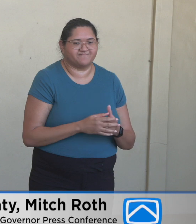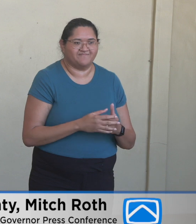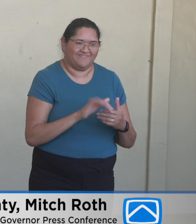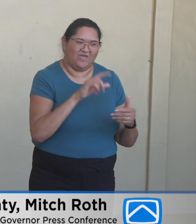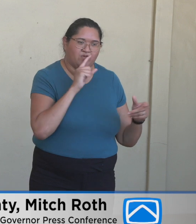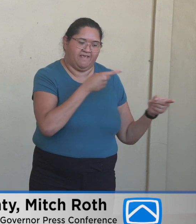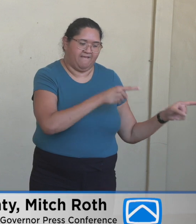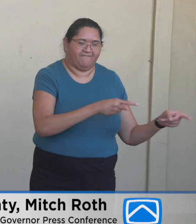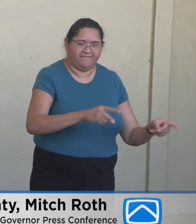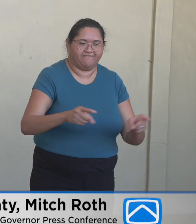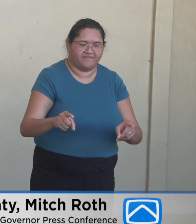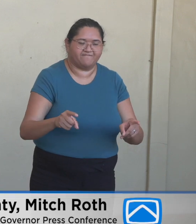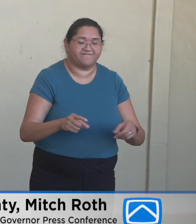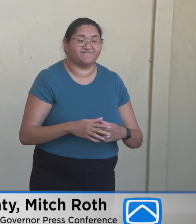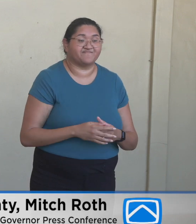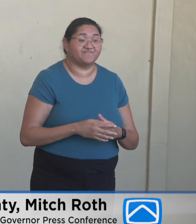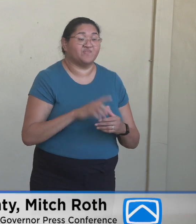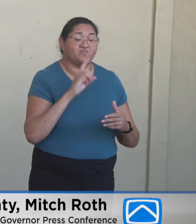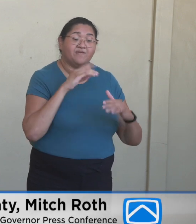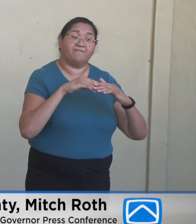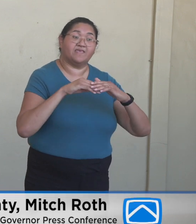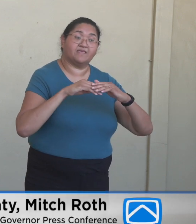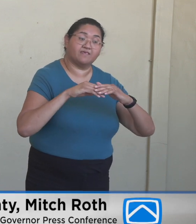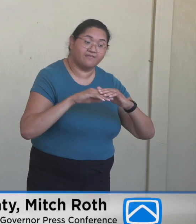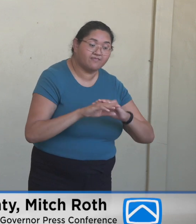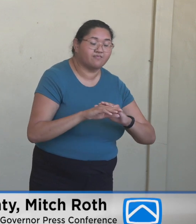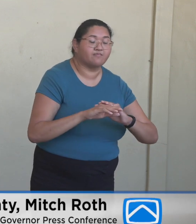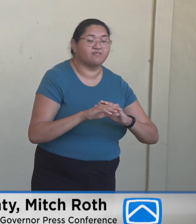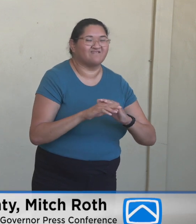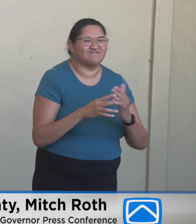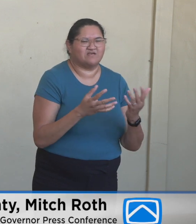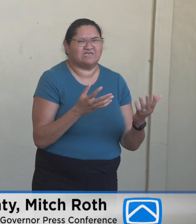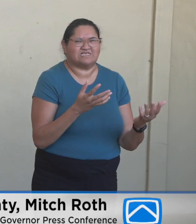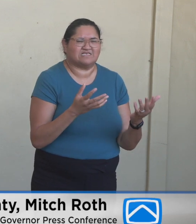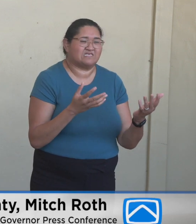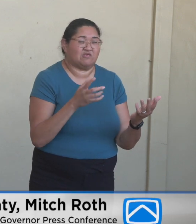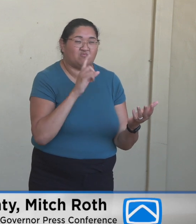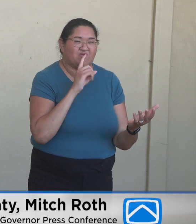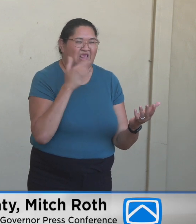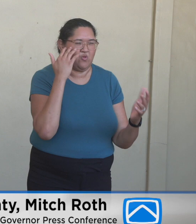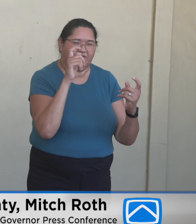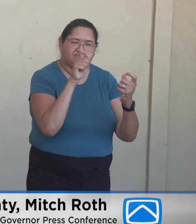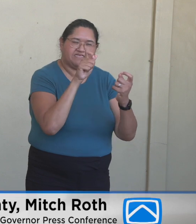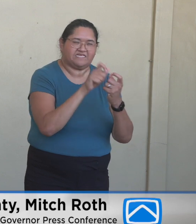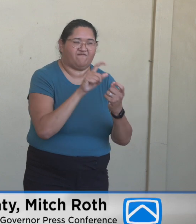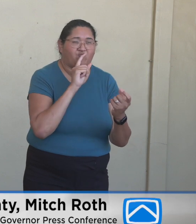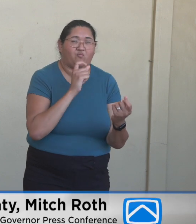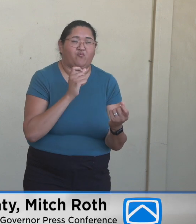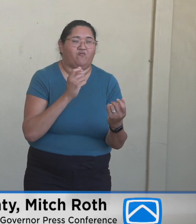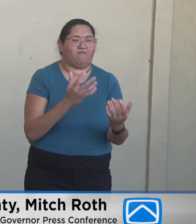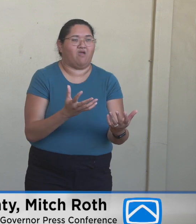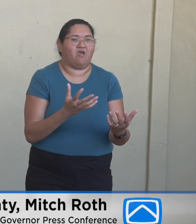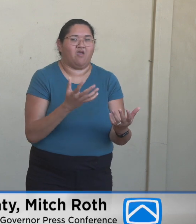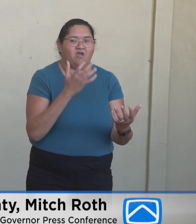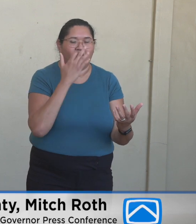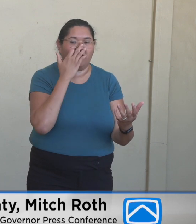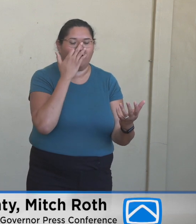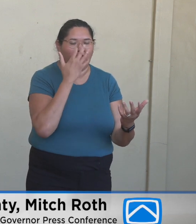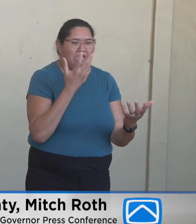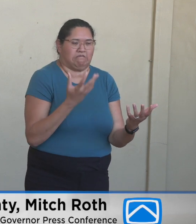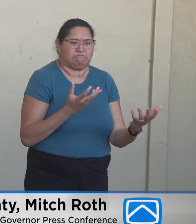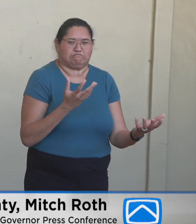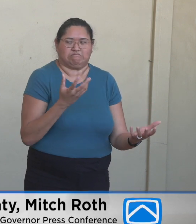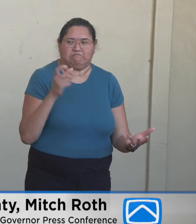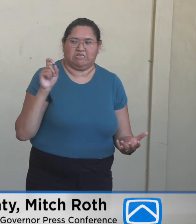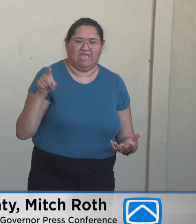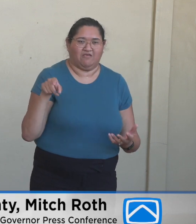that has happened. Coming in, I don't know if there was anything that was specifically provided to me as mayor, and I don't know